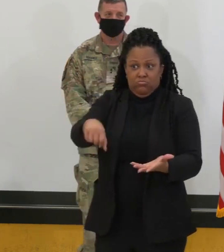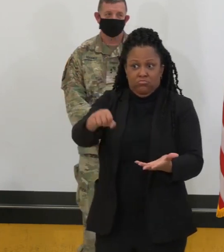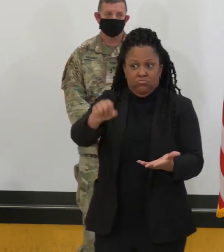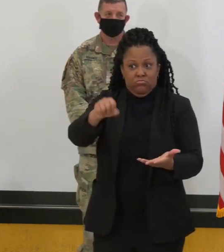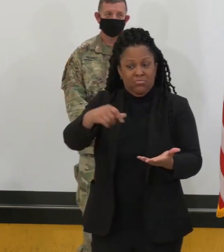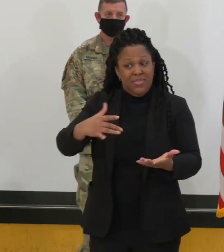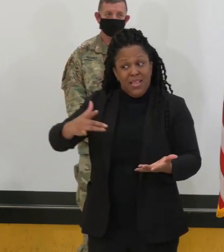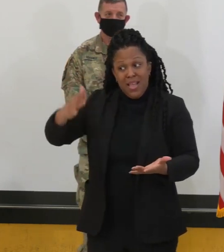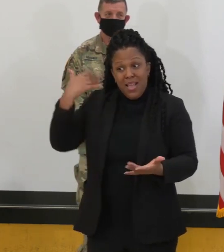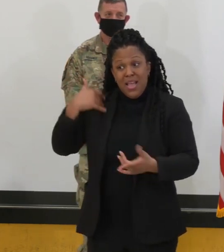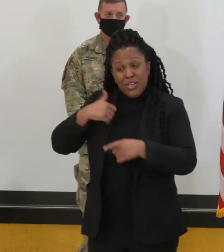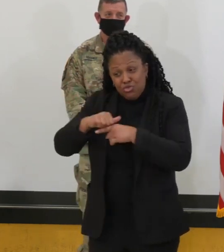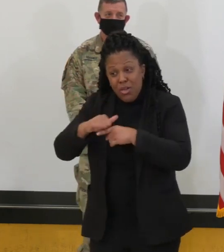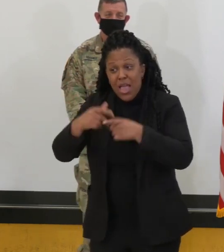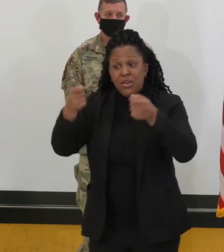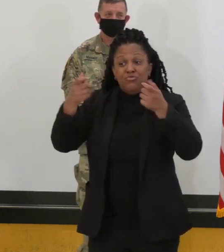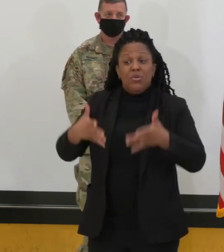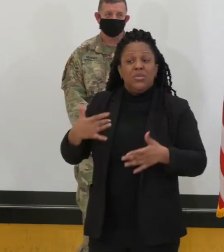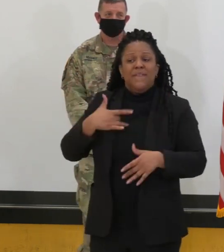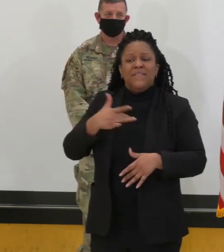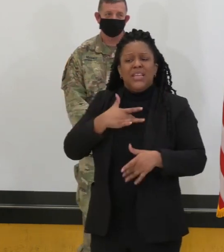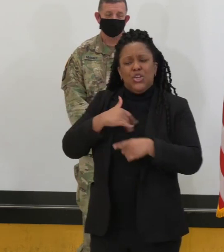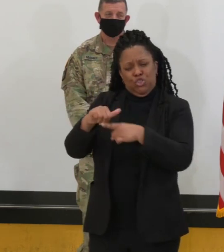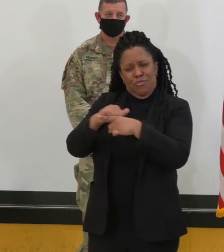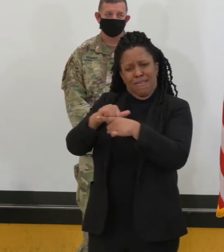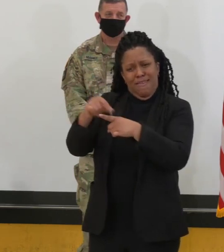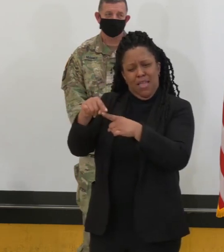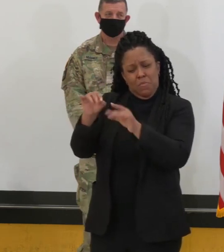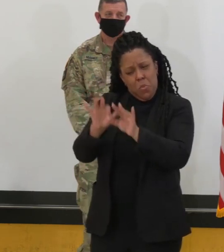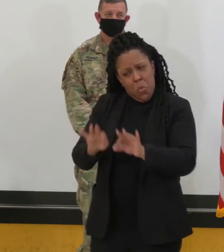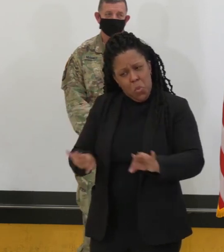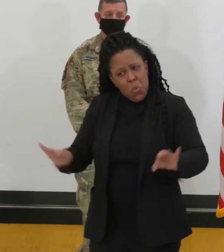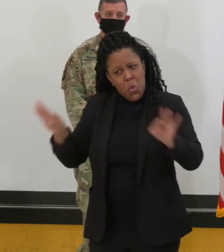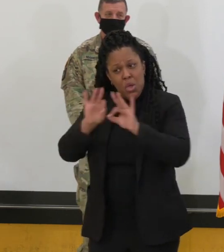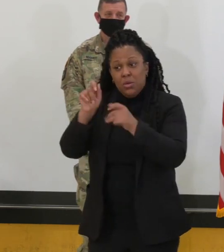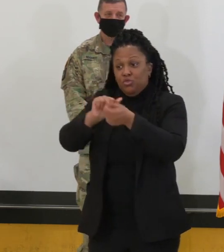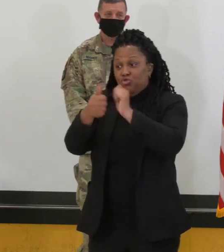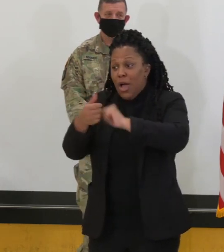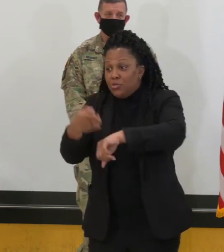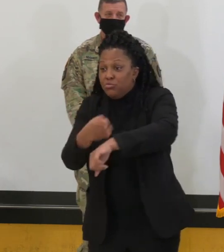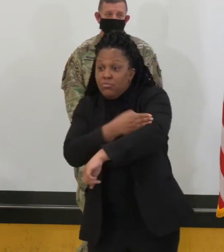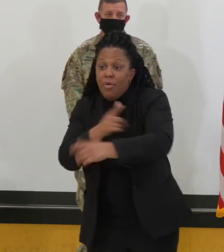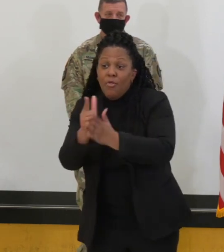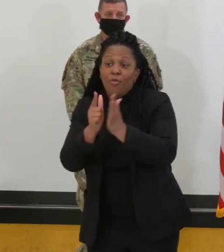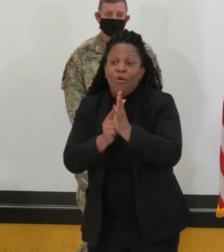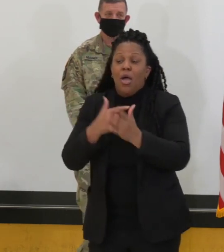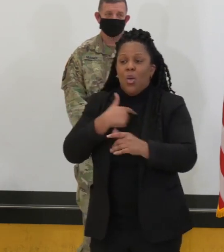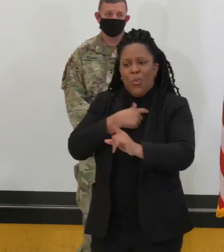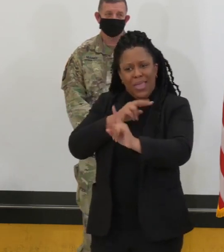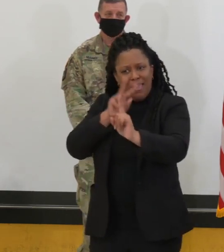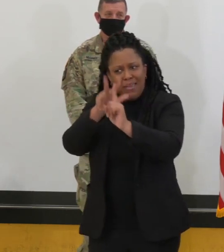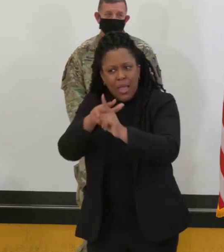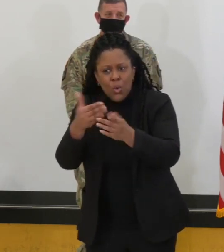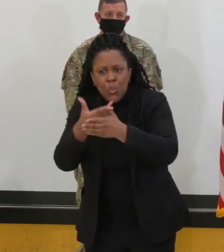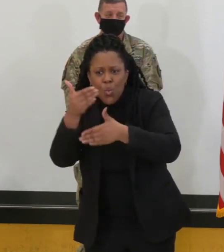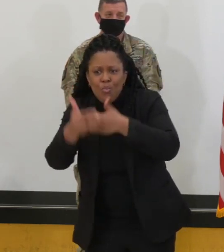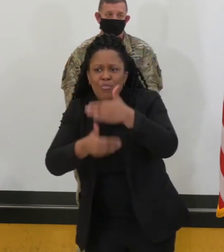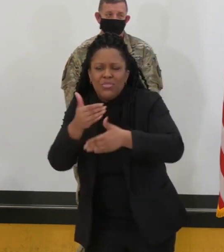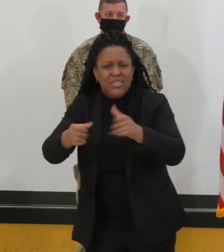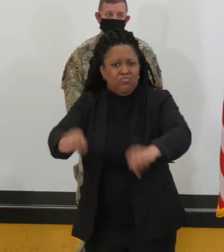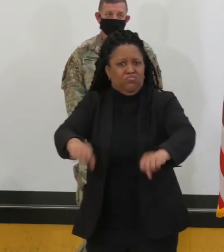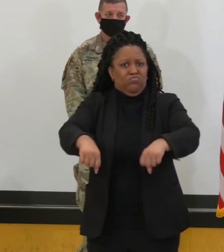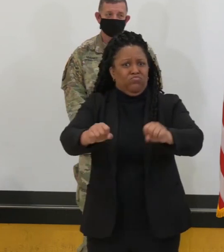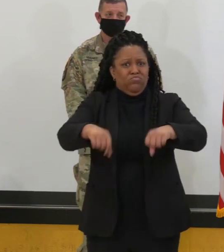necessary as we change behaviors and change law. And we have to train our officers. And from